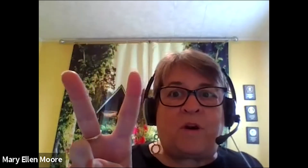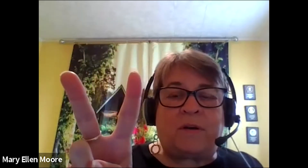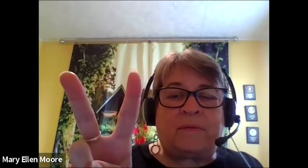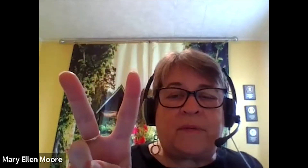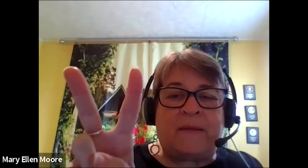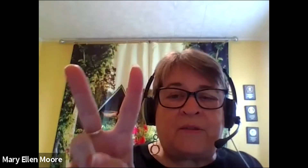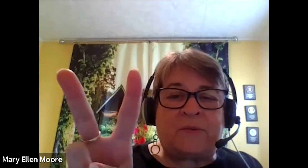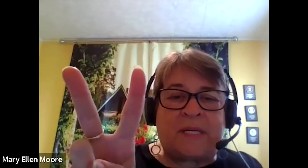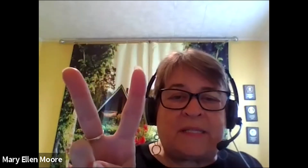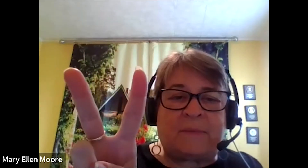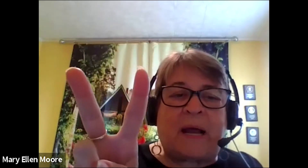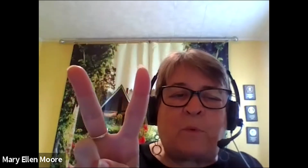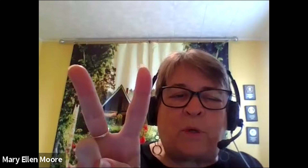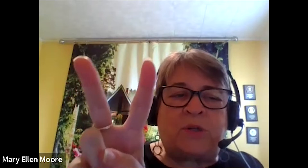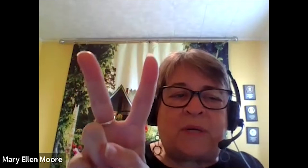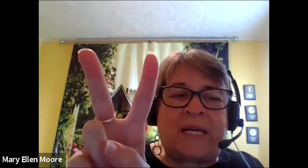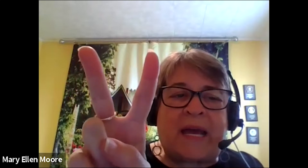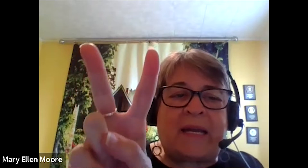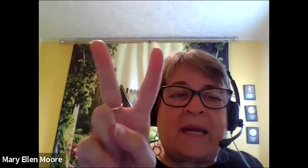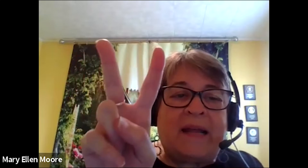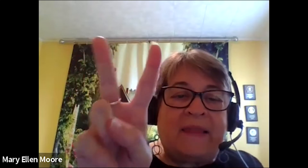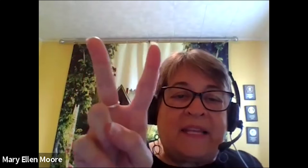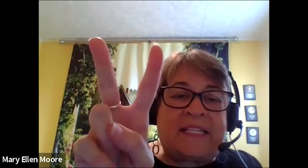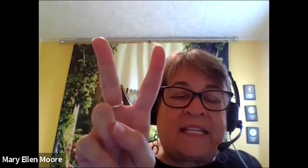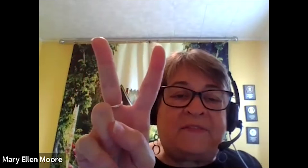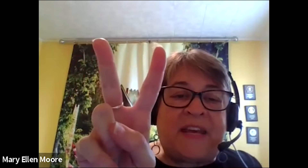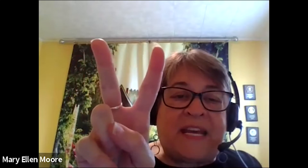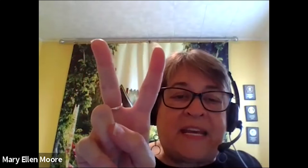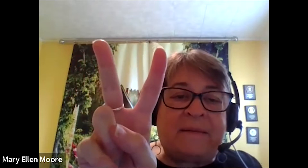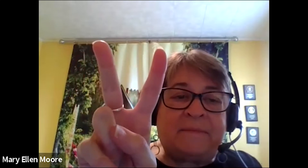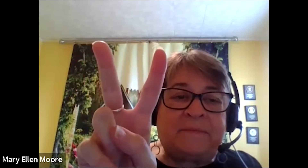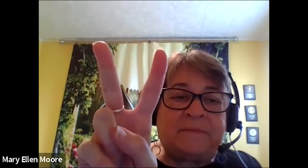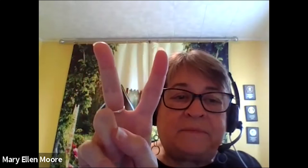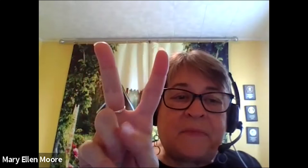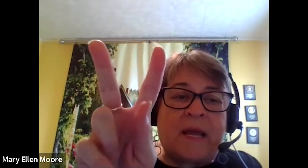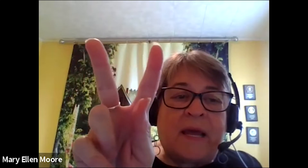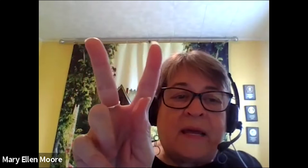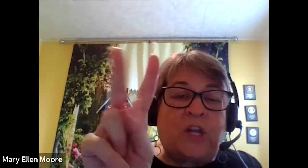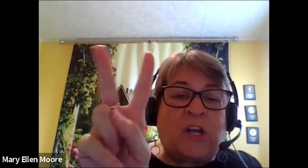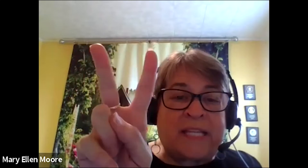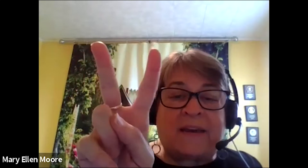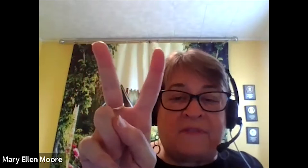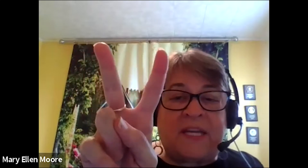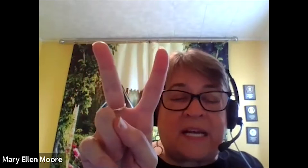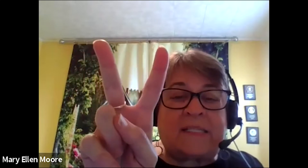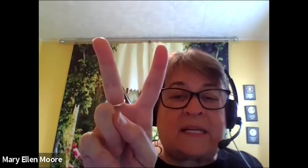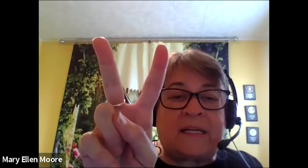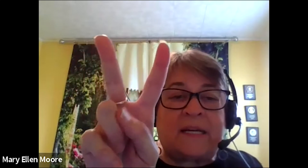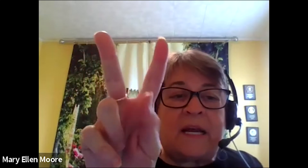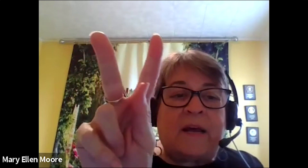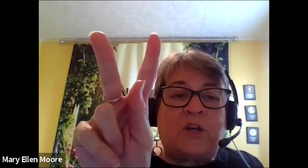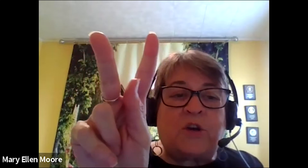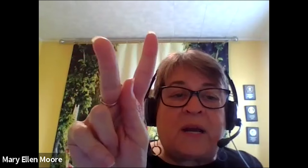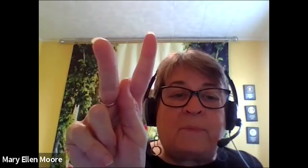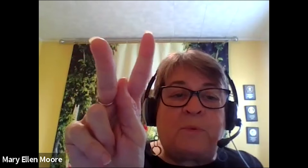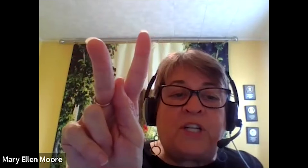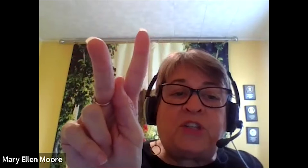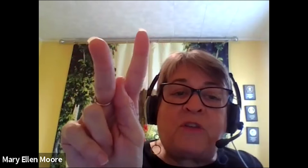order. And there's a reason, but I will do it again. This is V. It looks like a V, doesn't it? You're going to put your